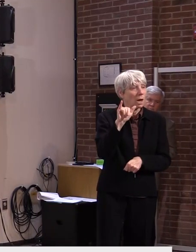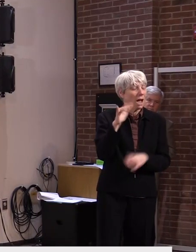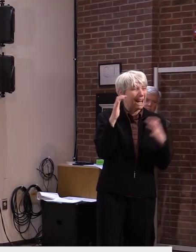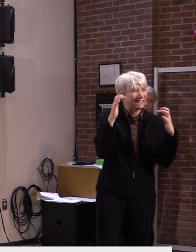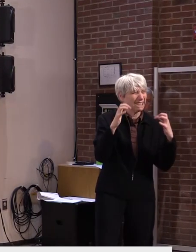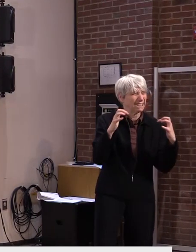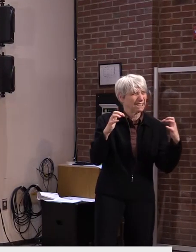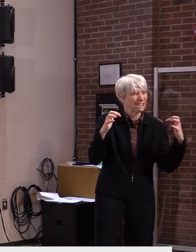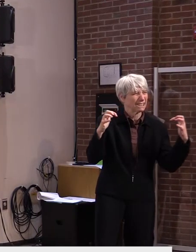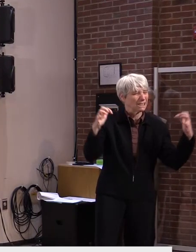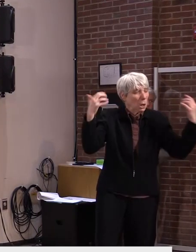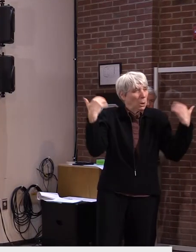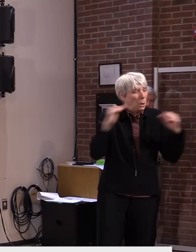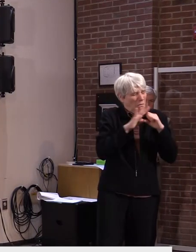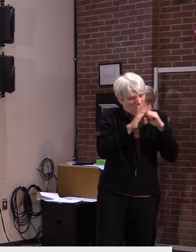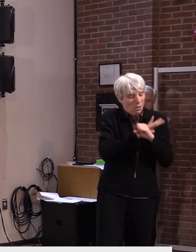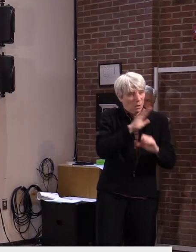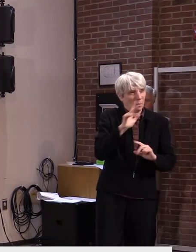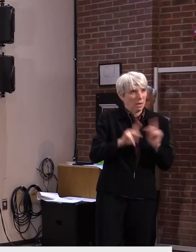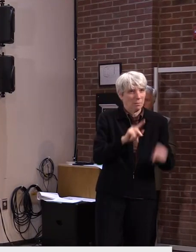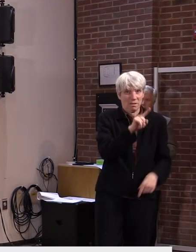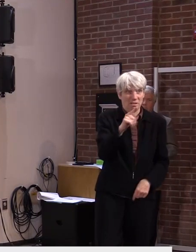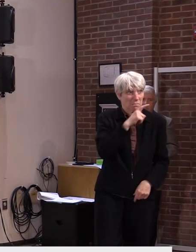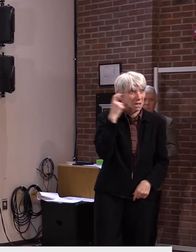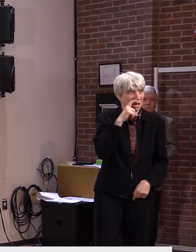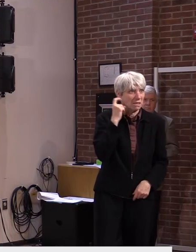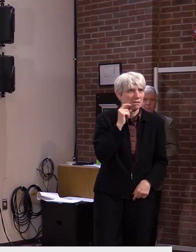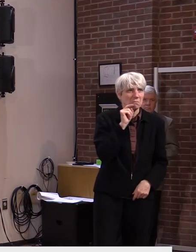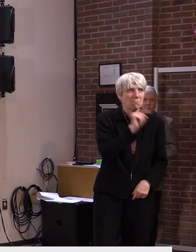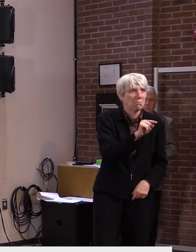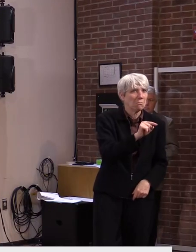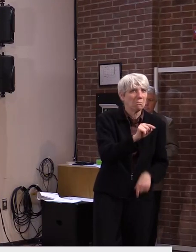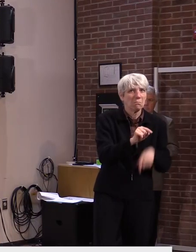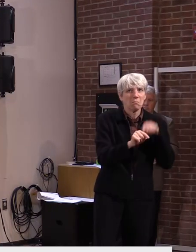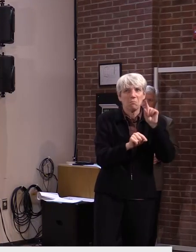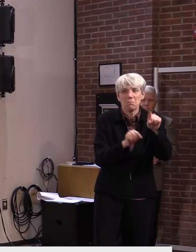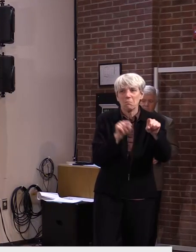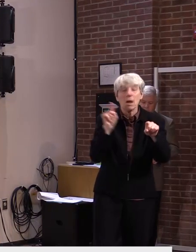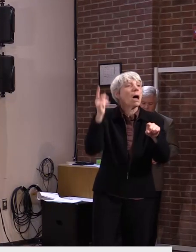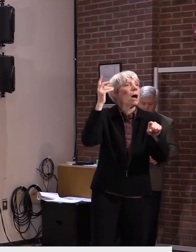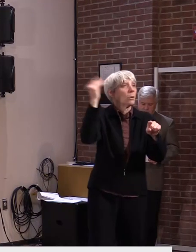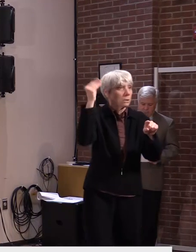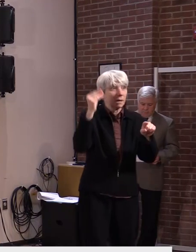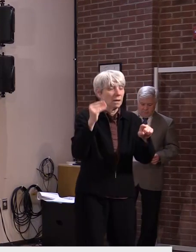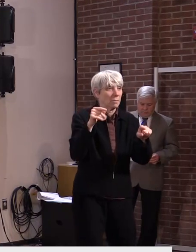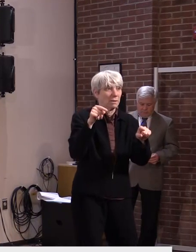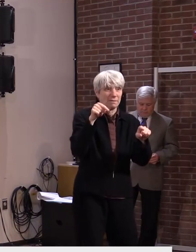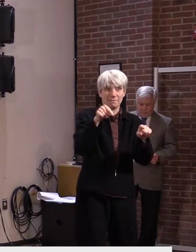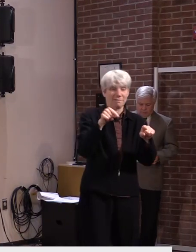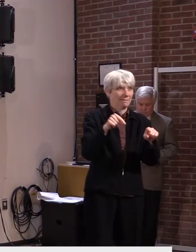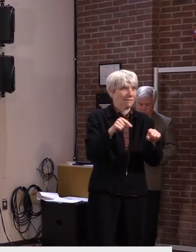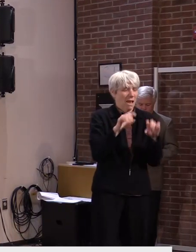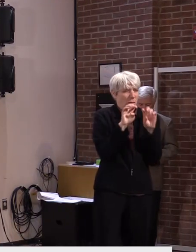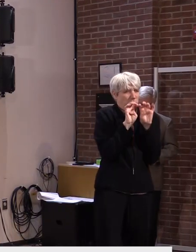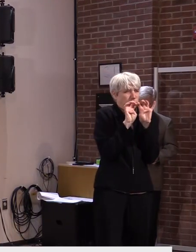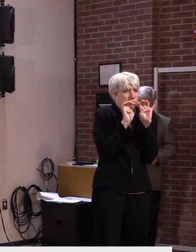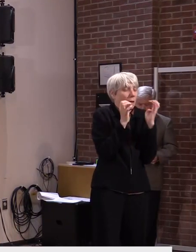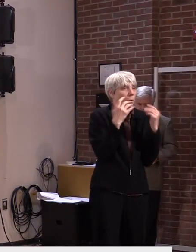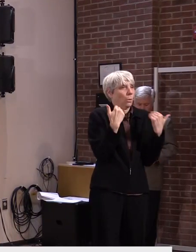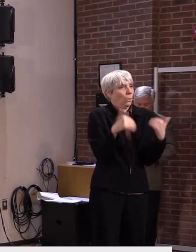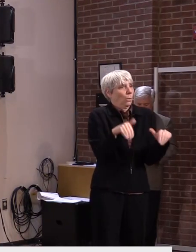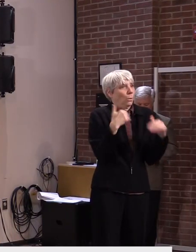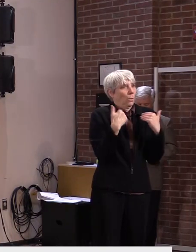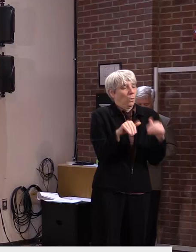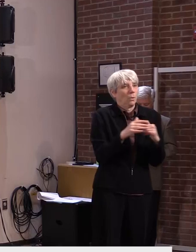The place was packed, and I didn't see many masks there, although outside, but very, very tight conditions, both